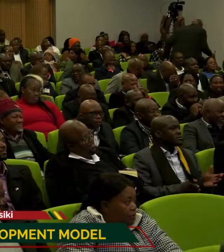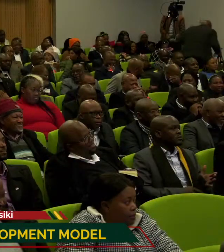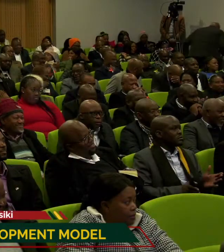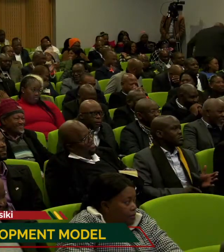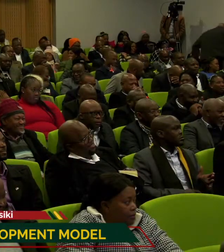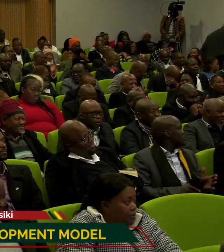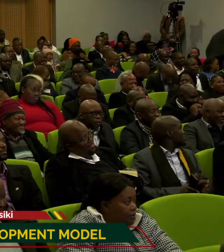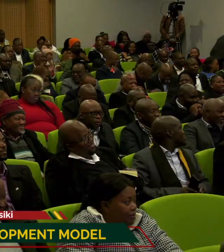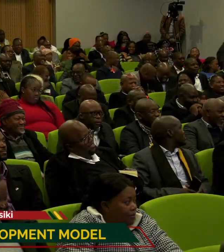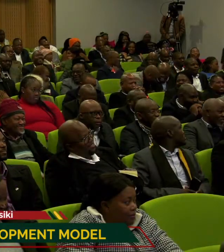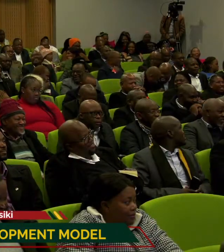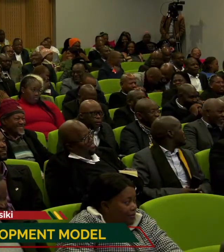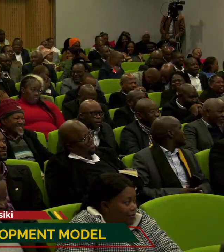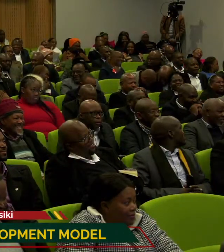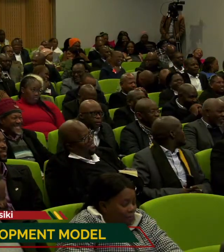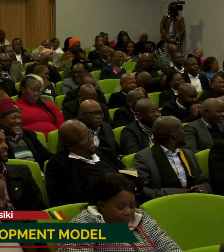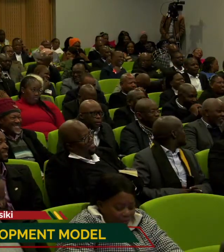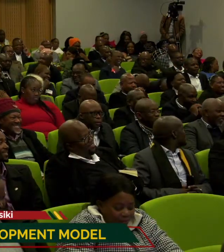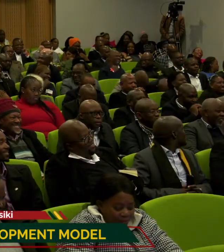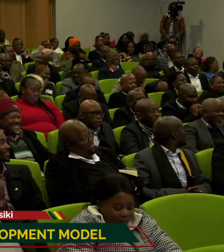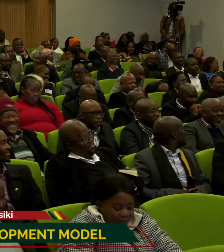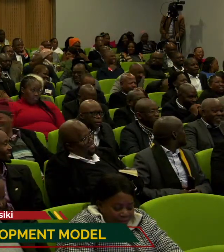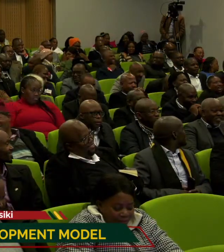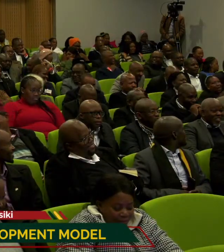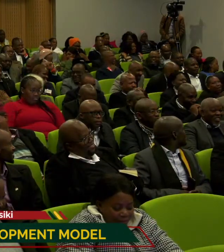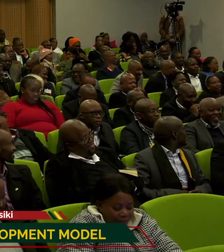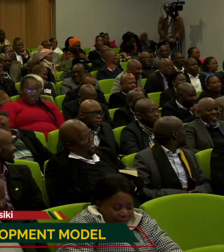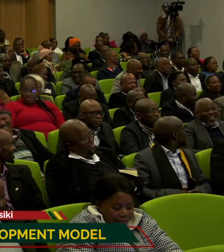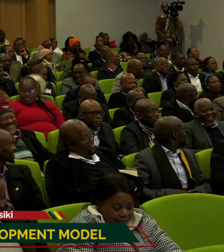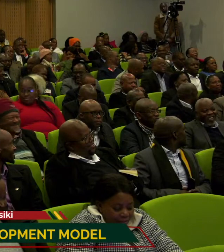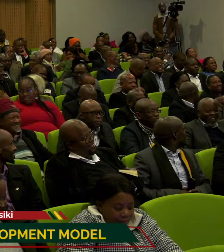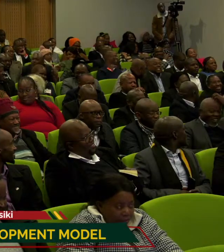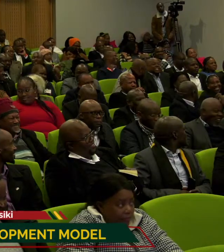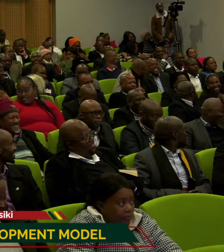utini. Kucho Deputy President, Dakchom.